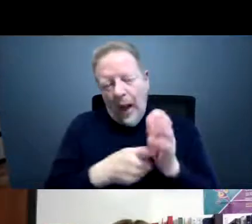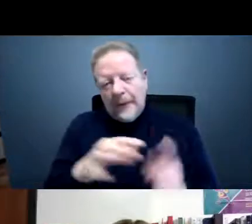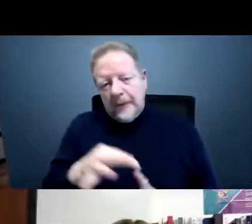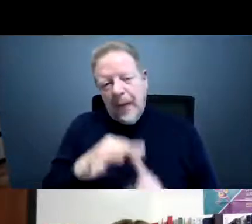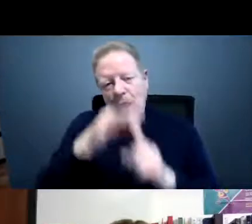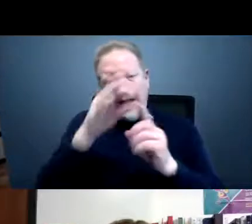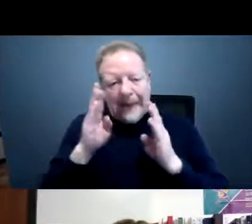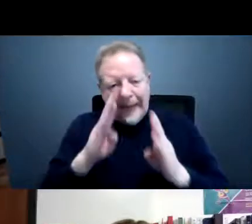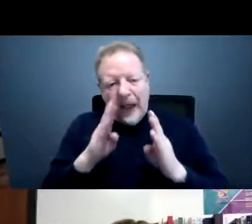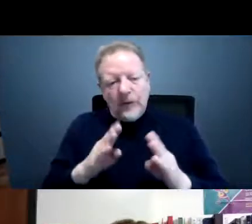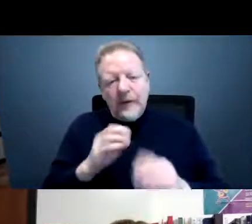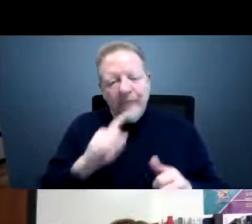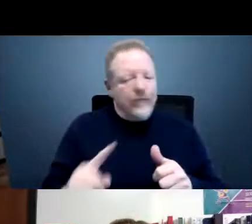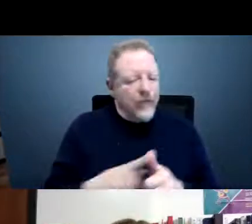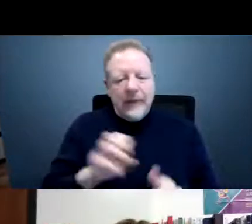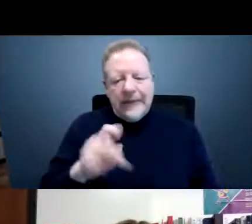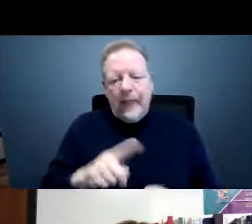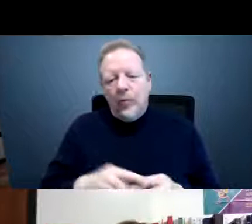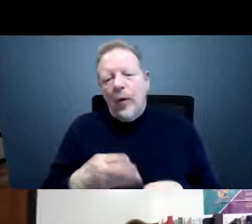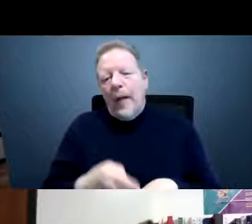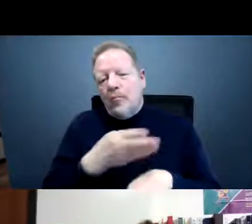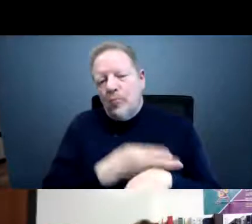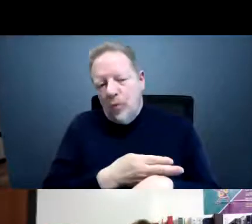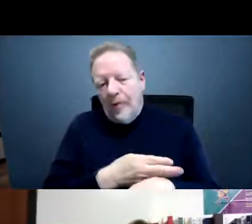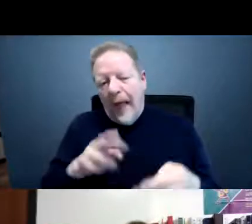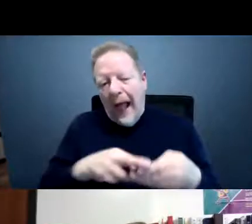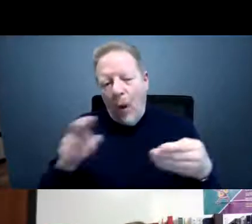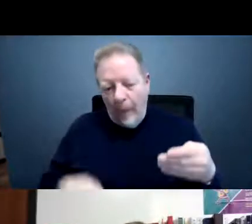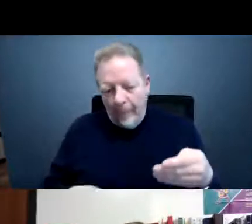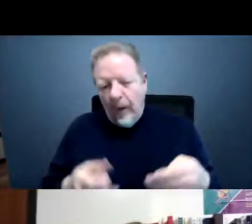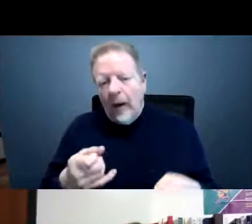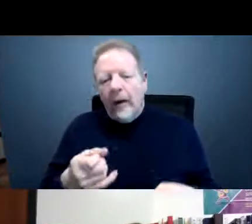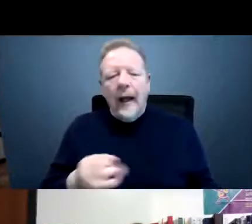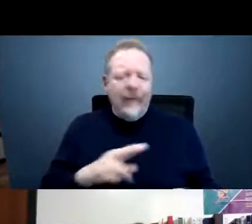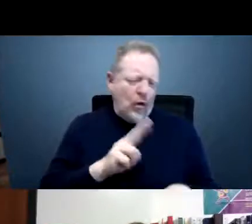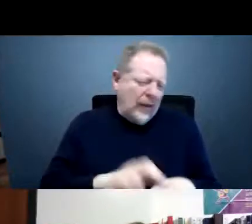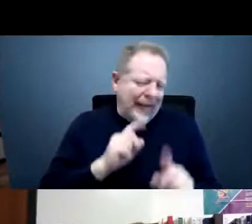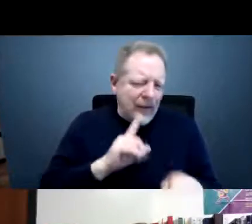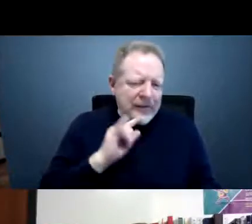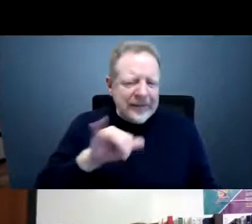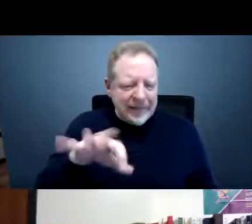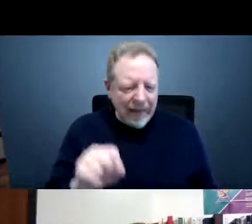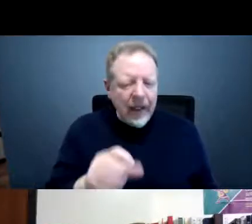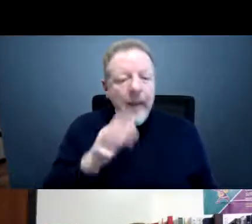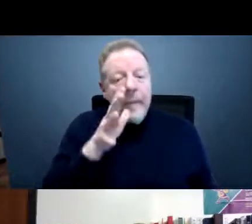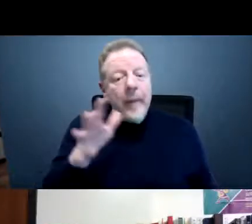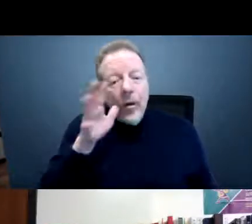attention is the first step to improving outcomes. Of course, the answer is yes. And the parents all did answer